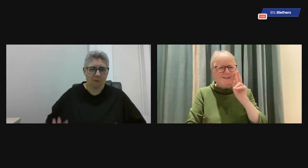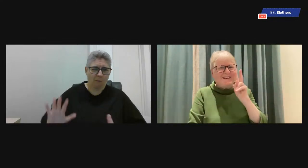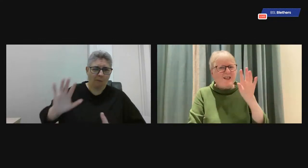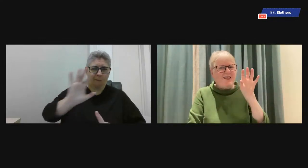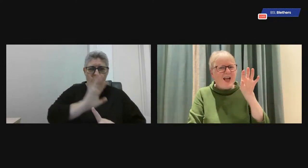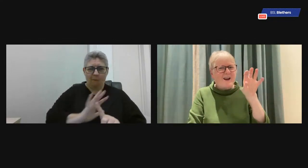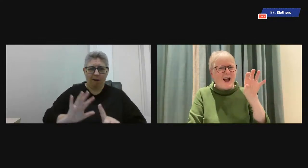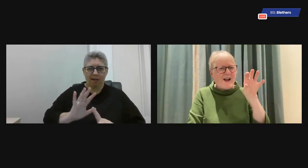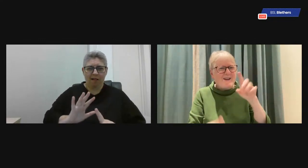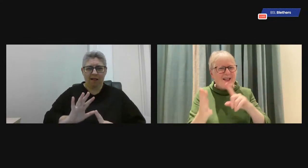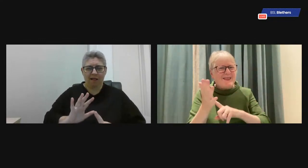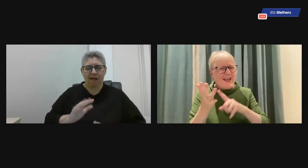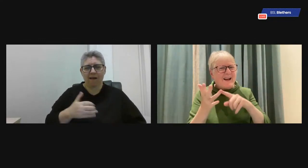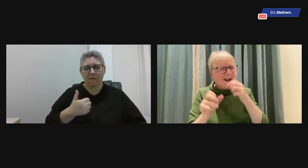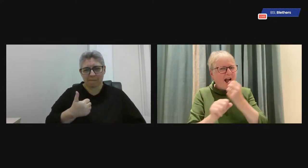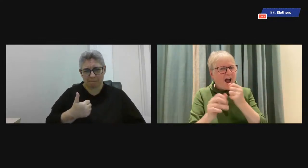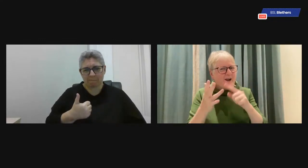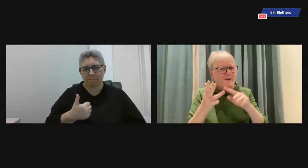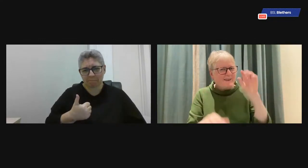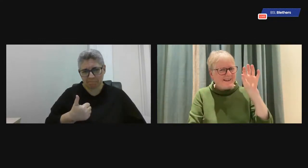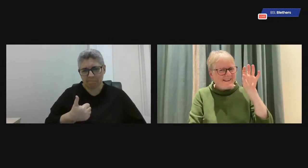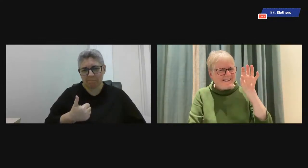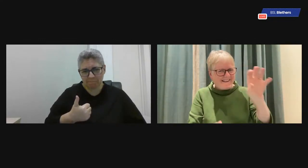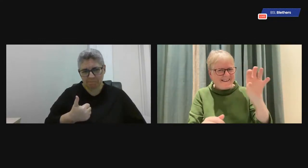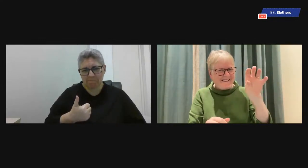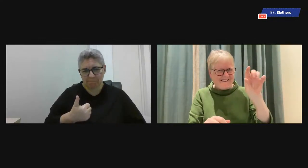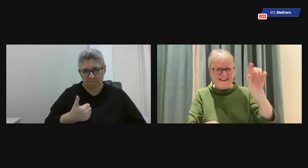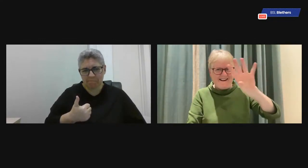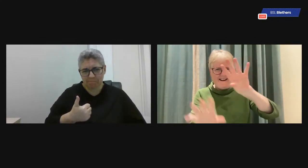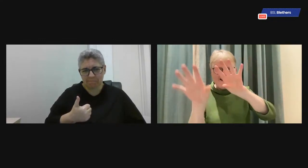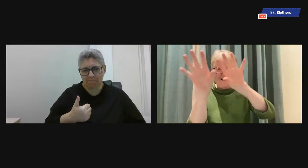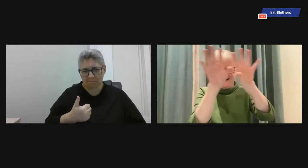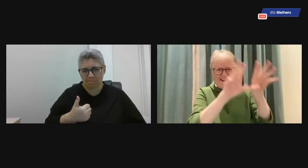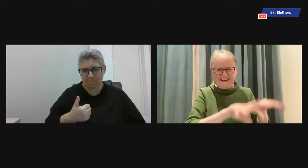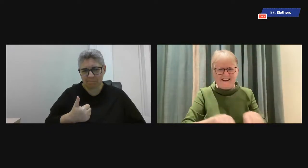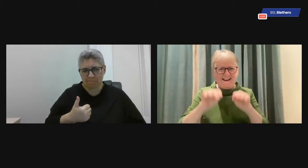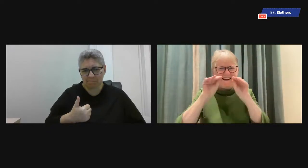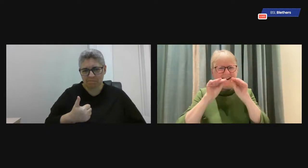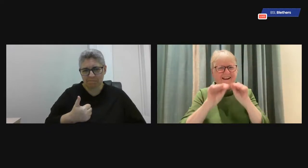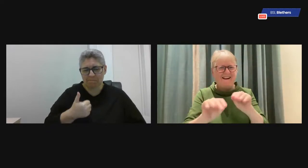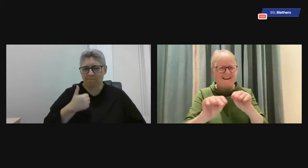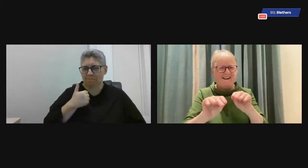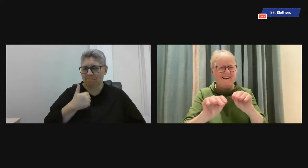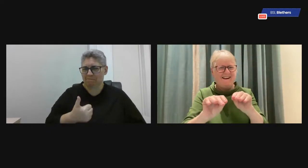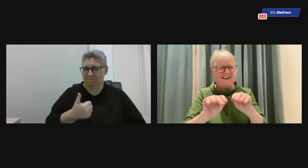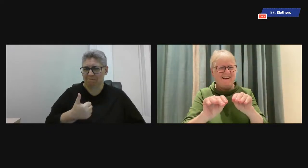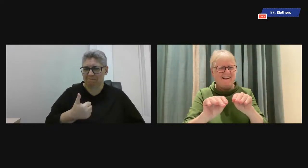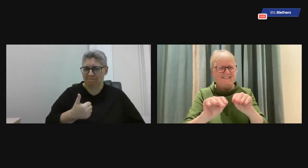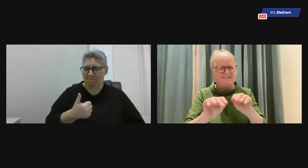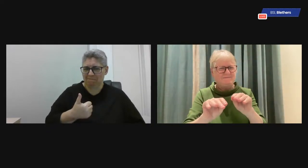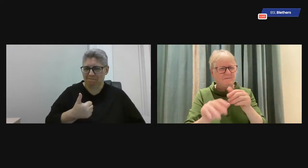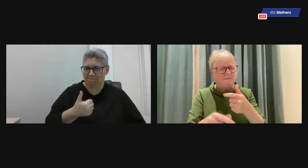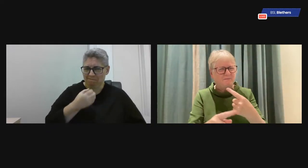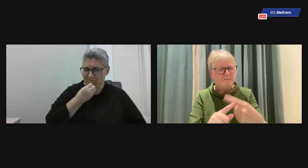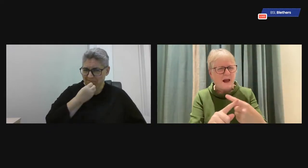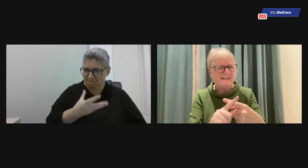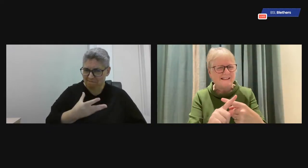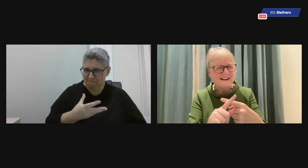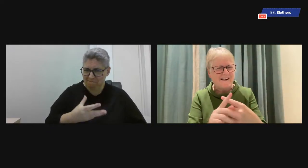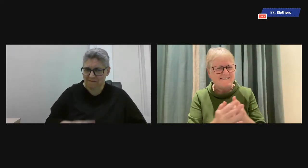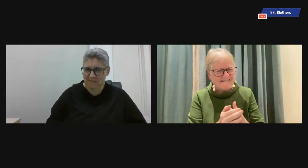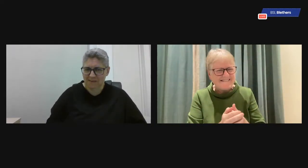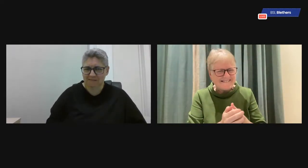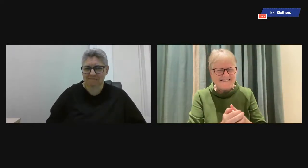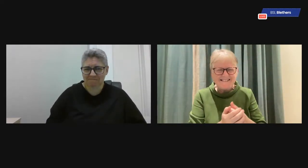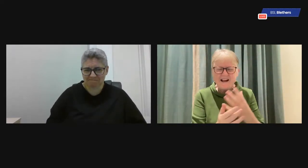down that peninsula there. So you can see from our logo, our sign name, and it covers the whole of the UK, and